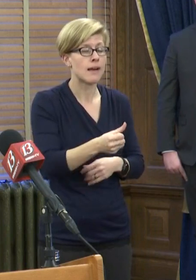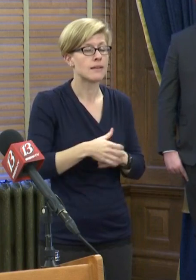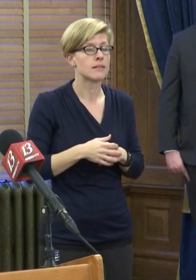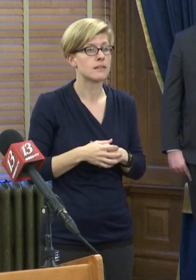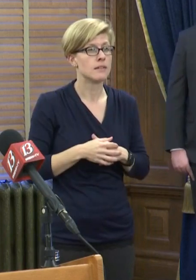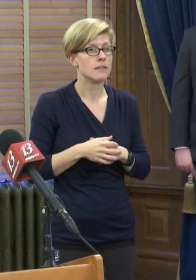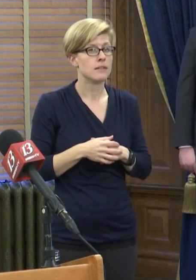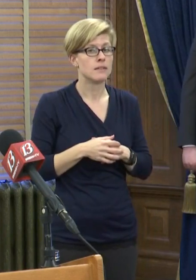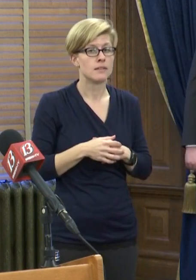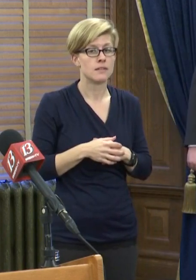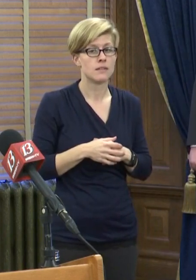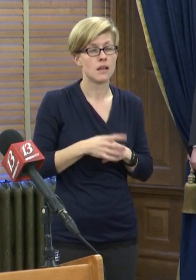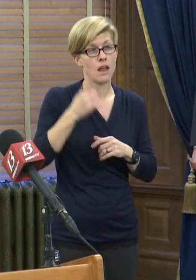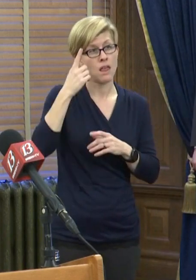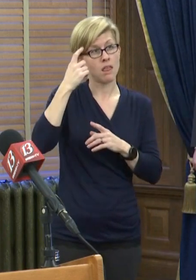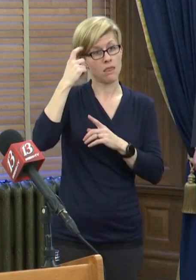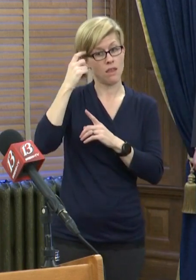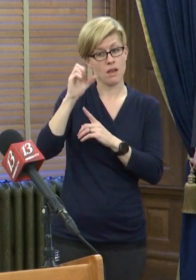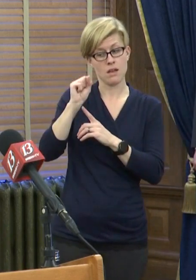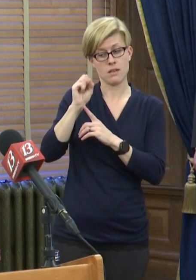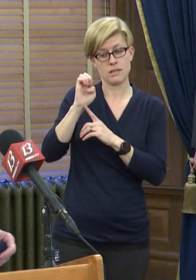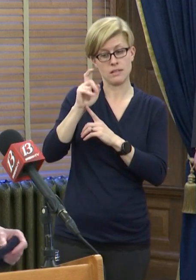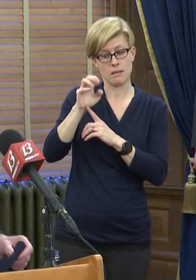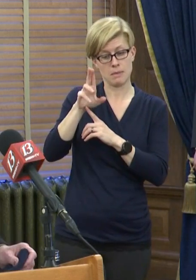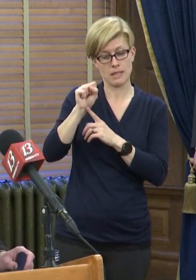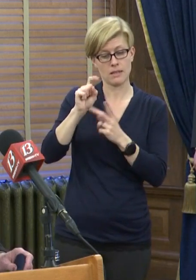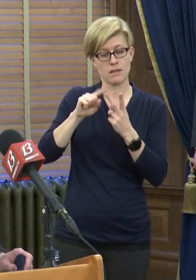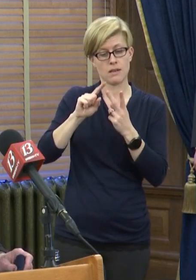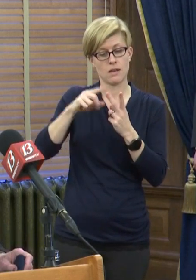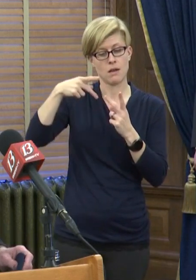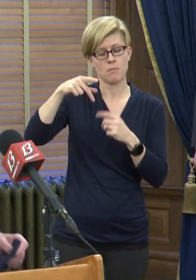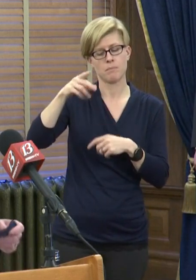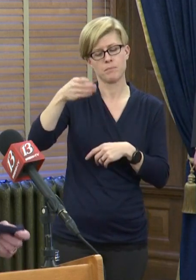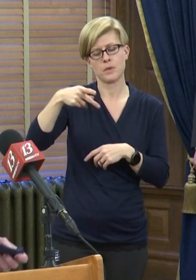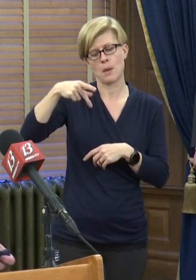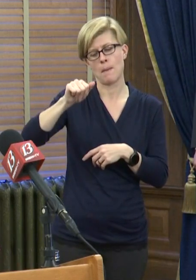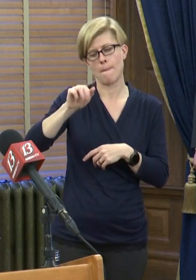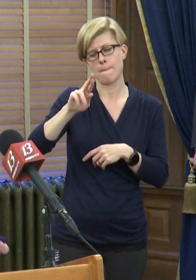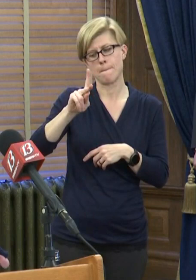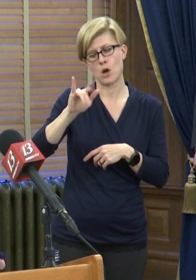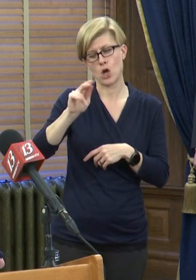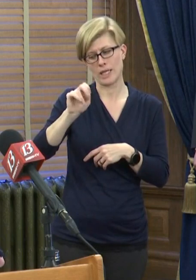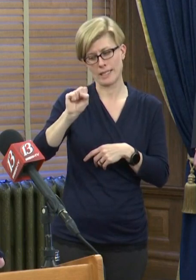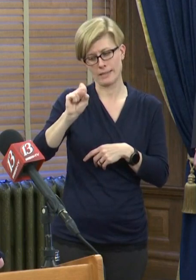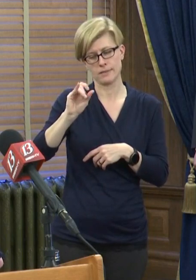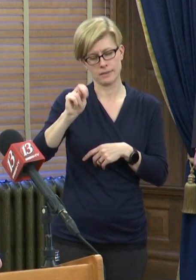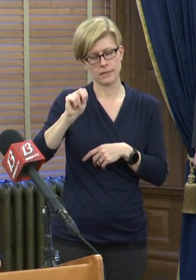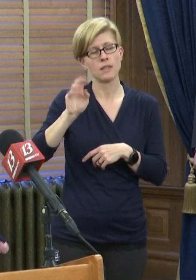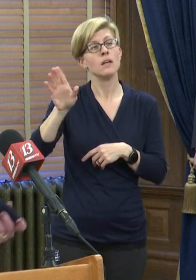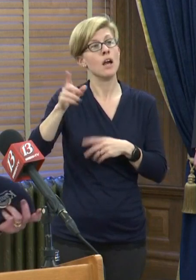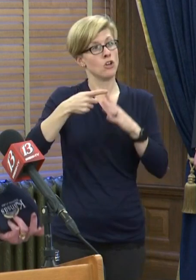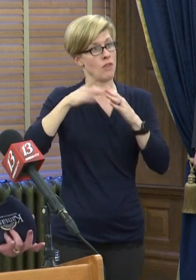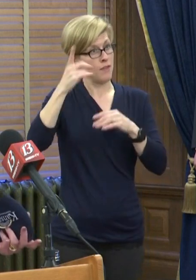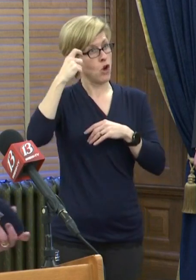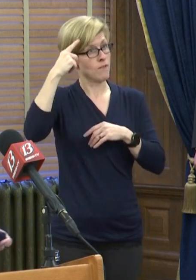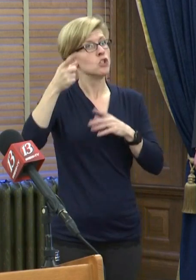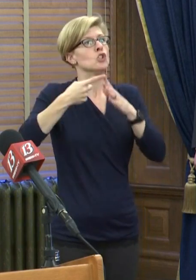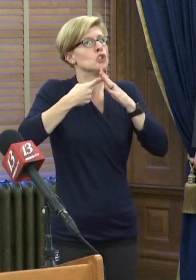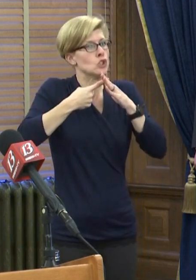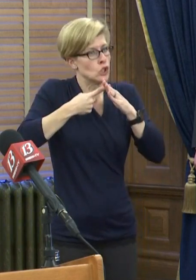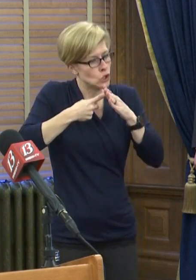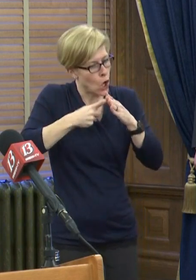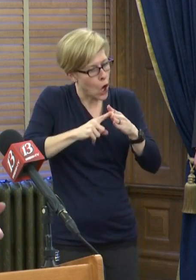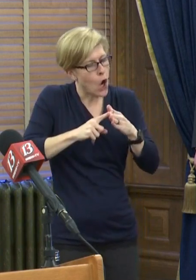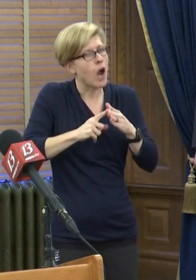The Sebelius and then the Parkinson administration began the process of modernization, and as the